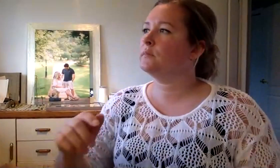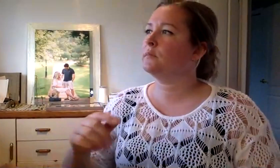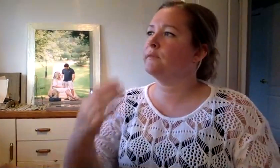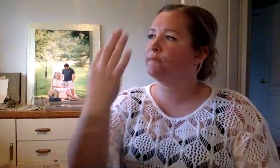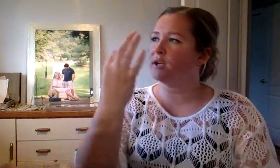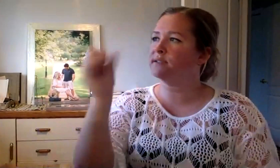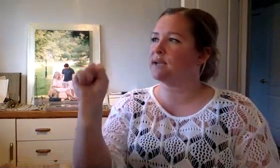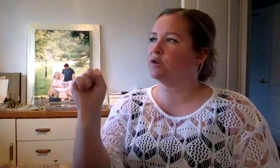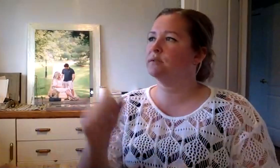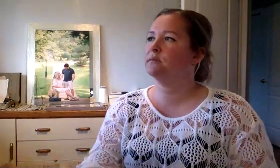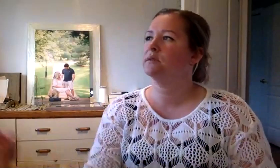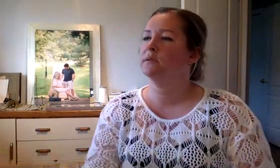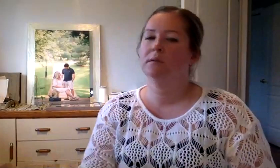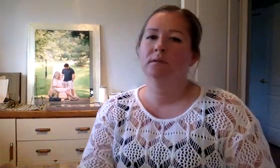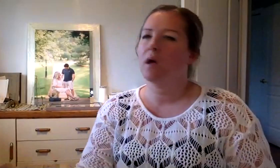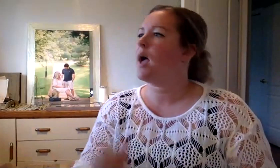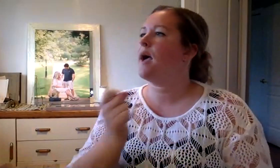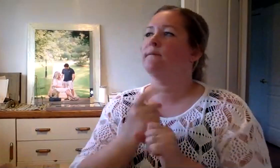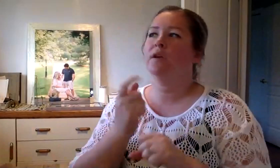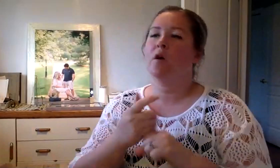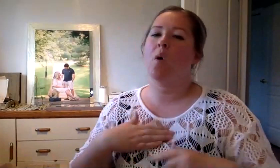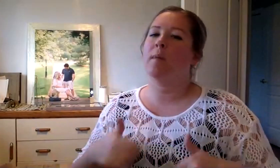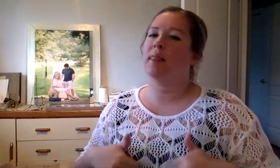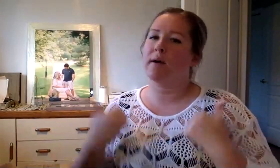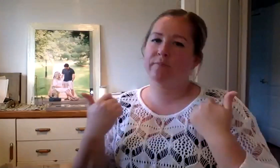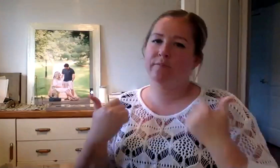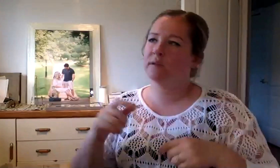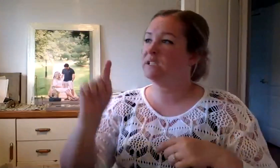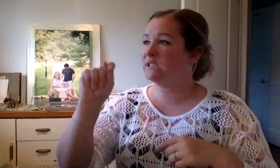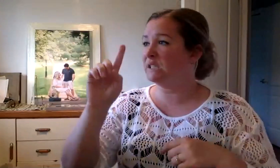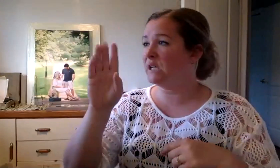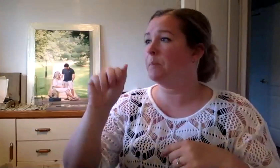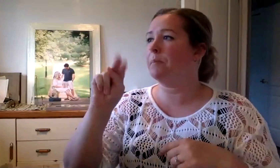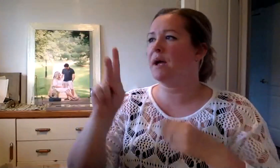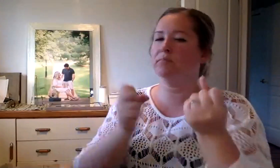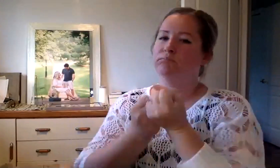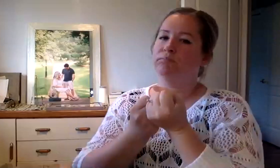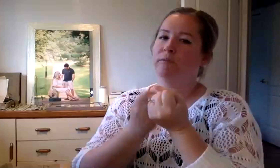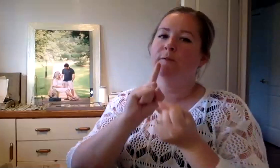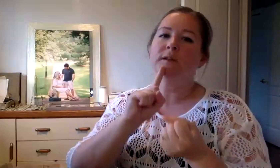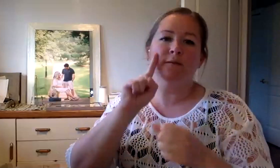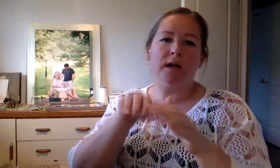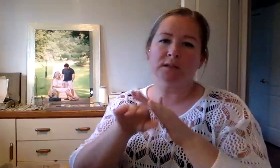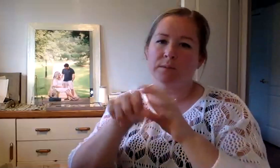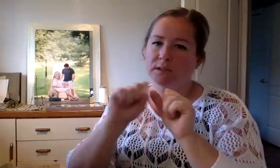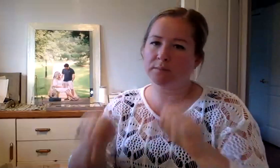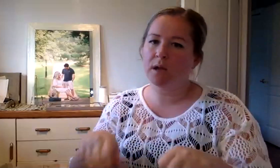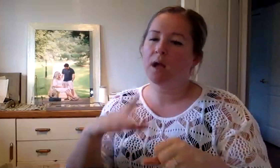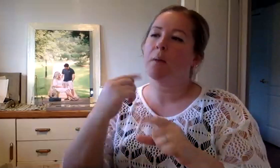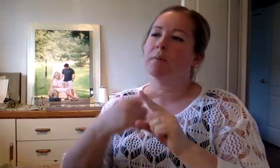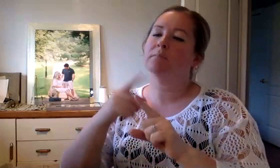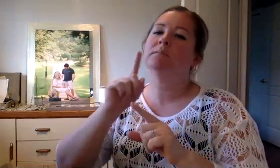weekend, Friday and Saturday, the second week of May. All my life, I've been involved with the deaf culture